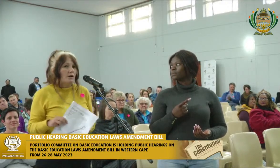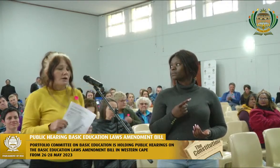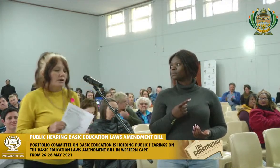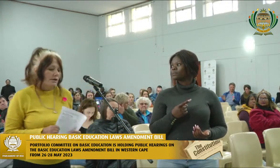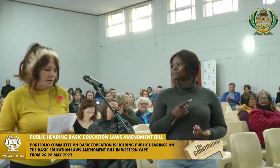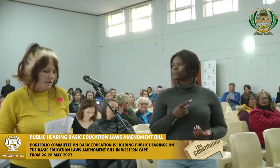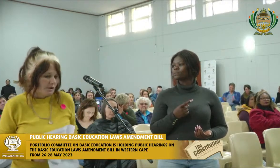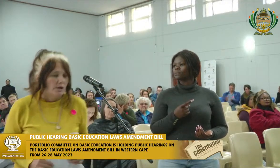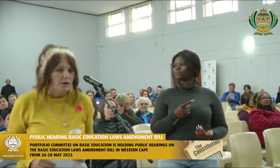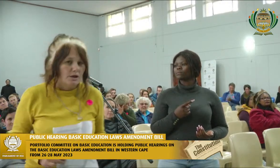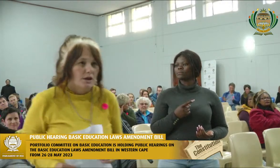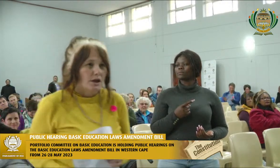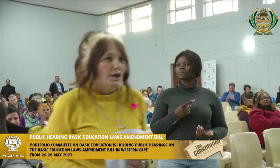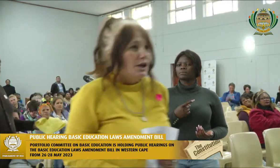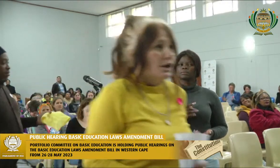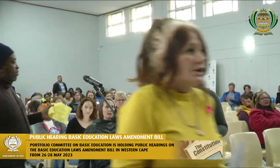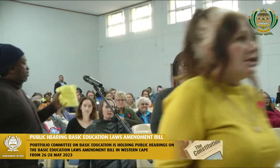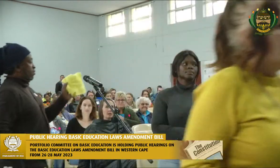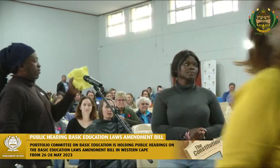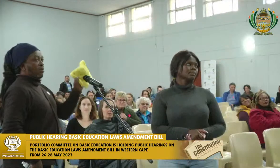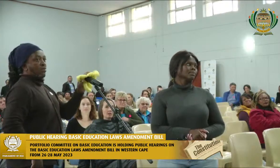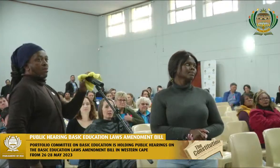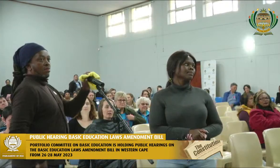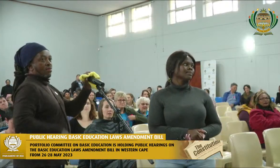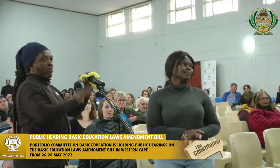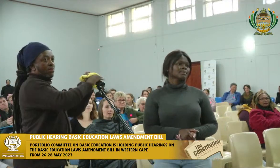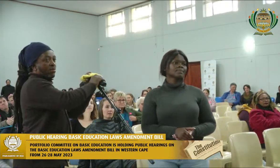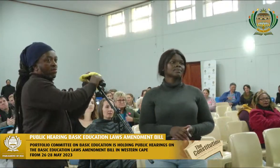No, you'll say it the other day. Thank you. Next.